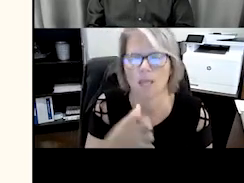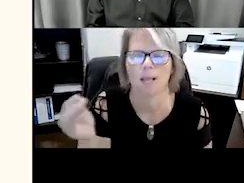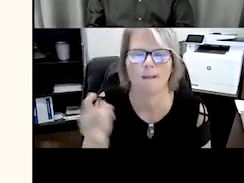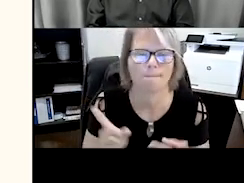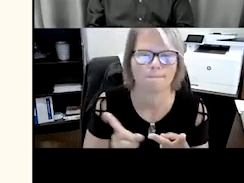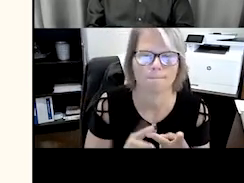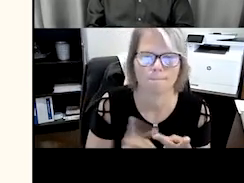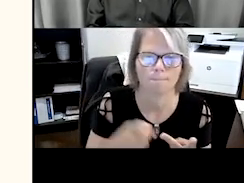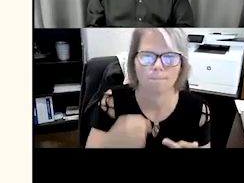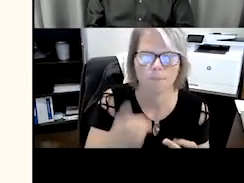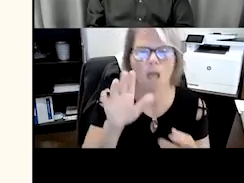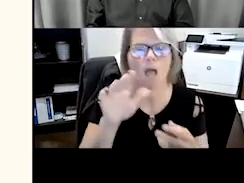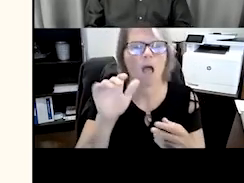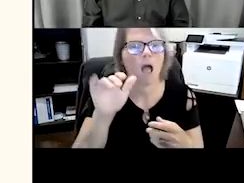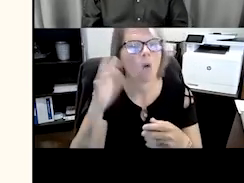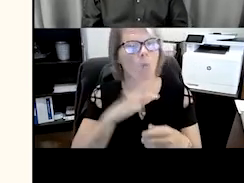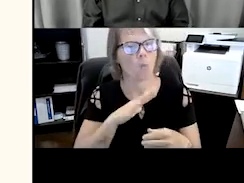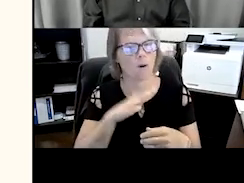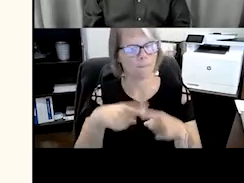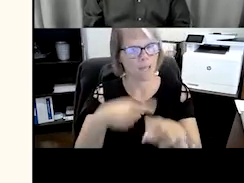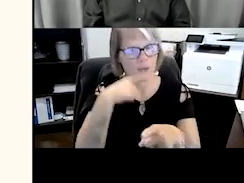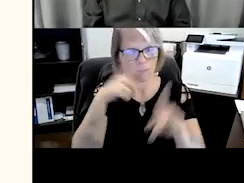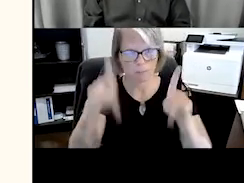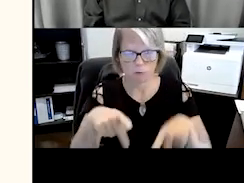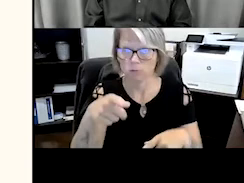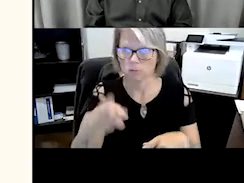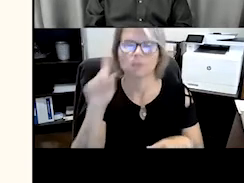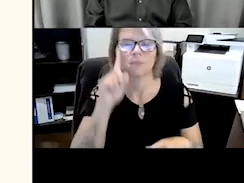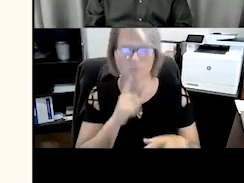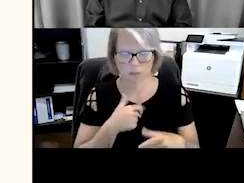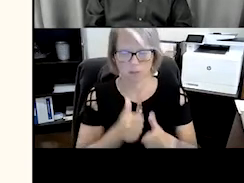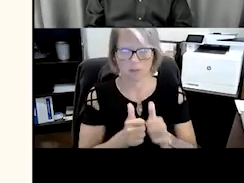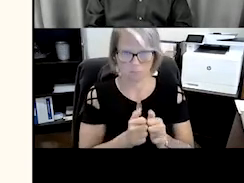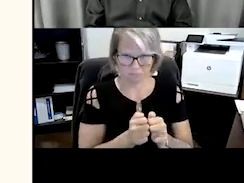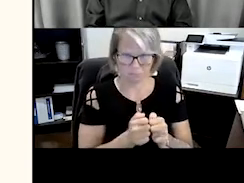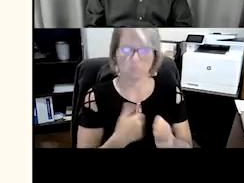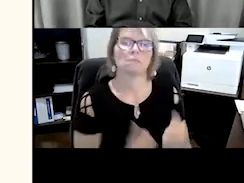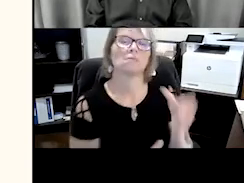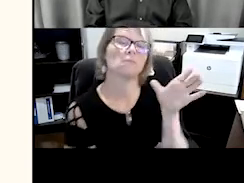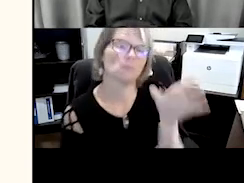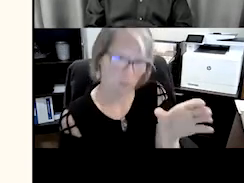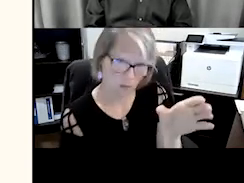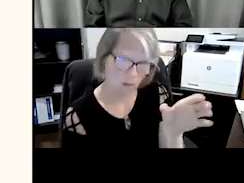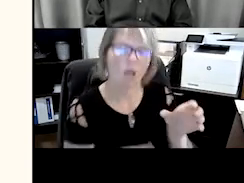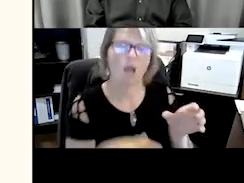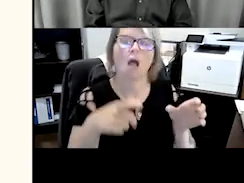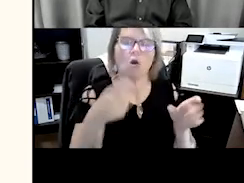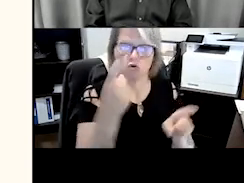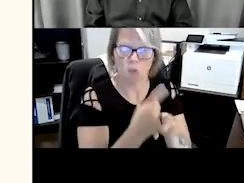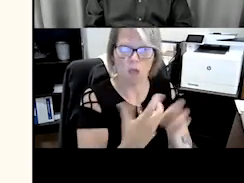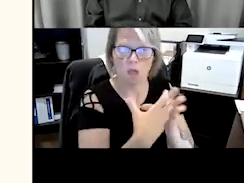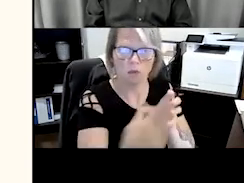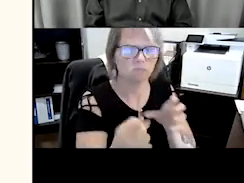So just kind of keep that in mind. The second thing that I wanted to mention with regard to deaf people and hearing people